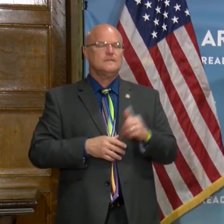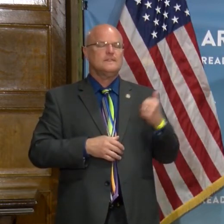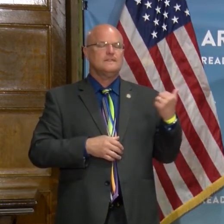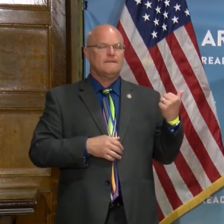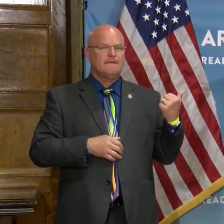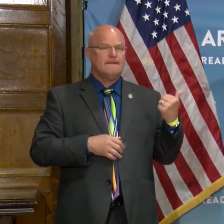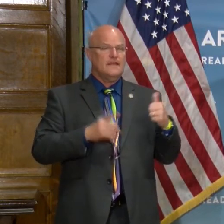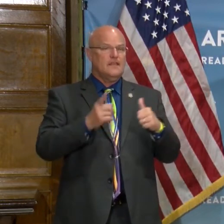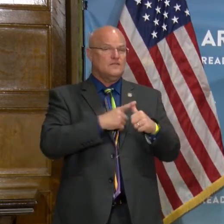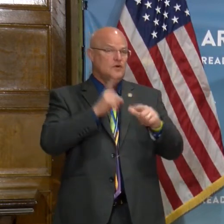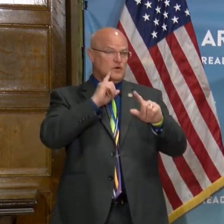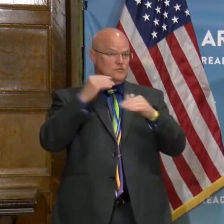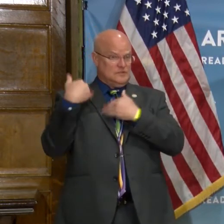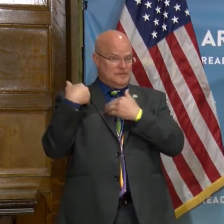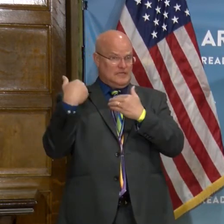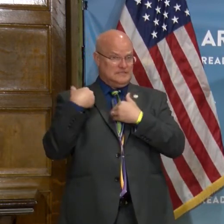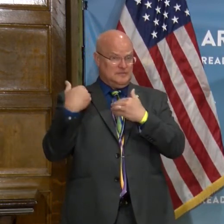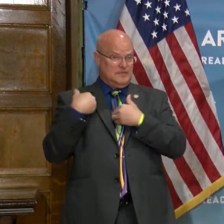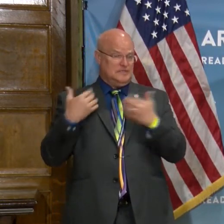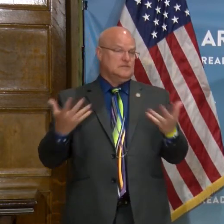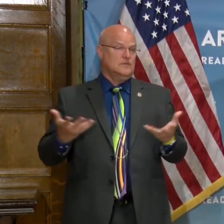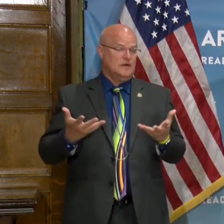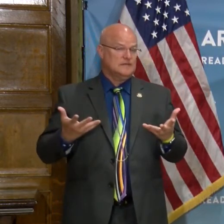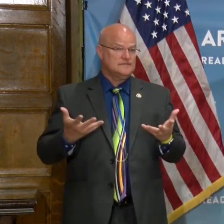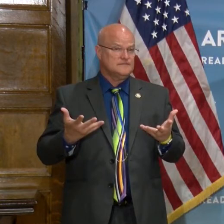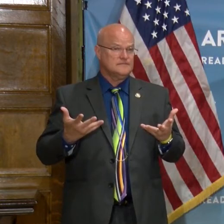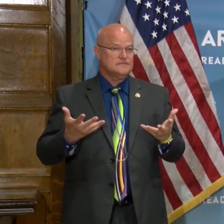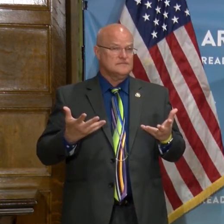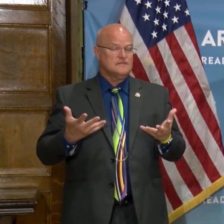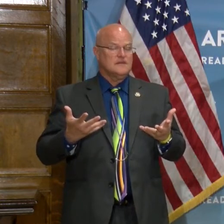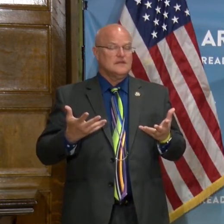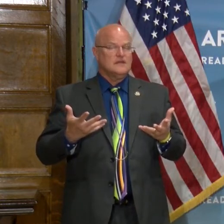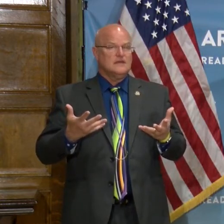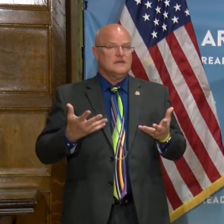Well, the first responsibility is for the